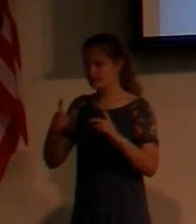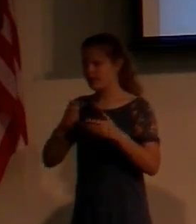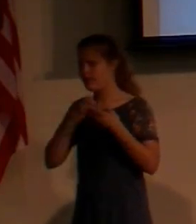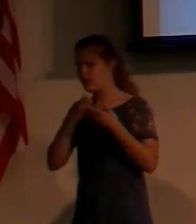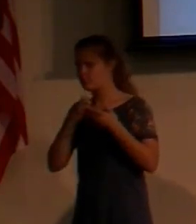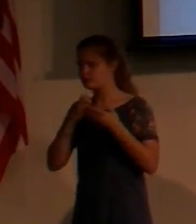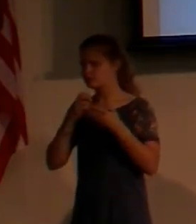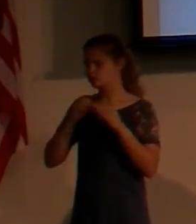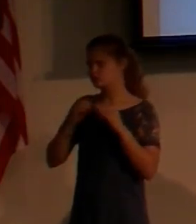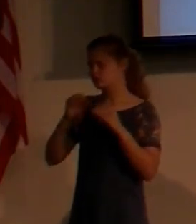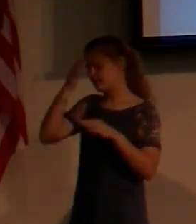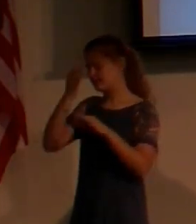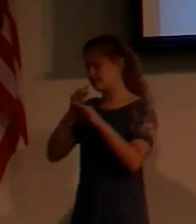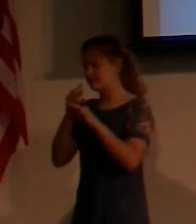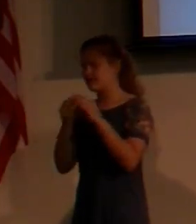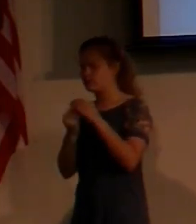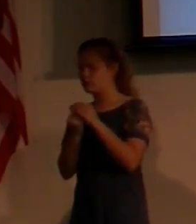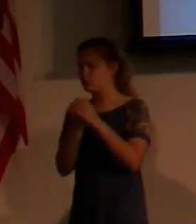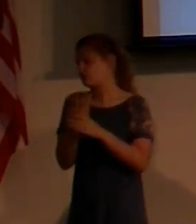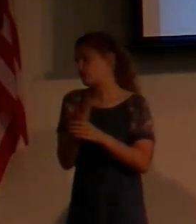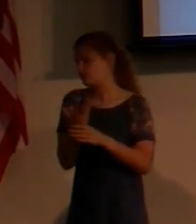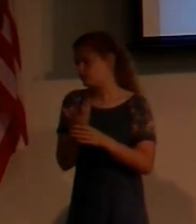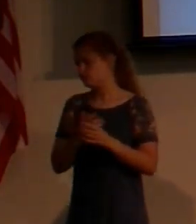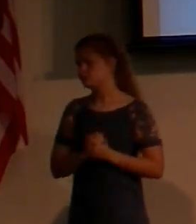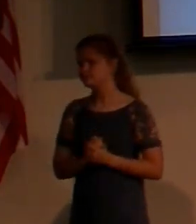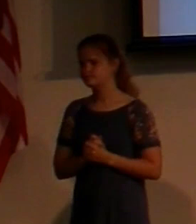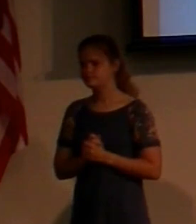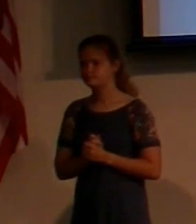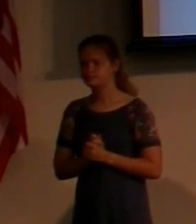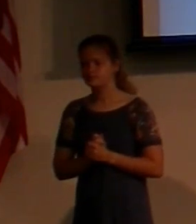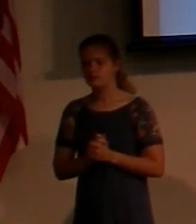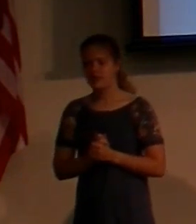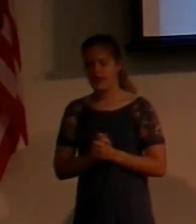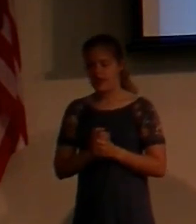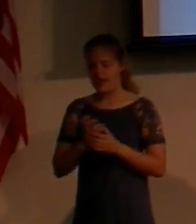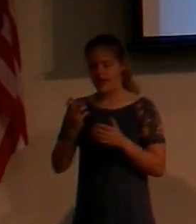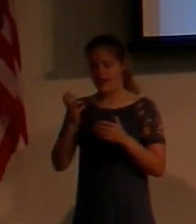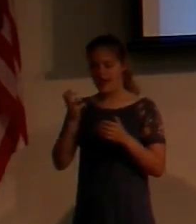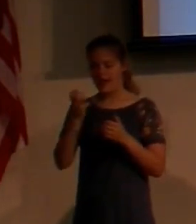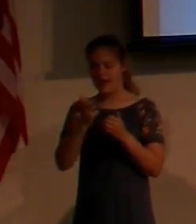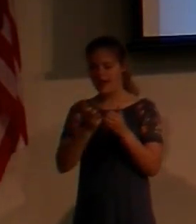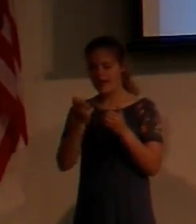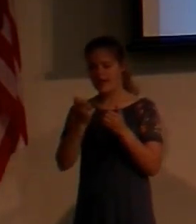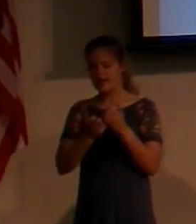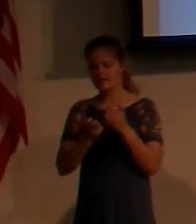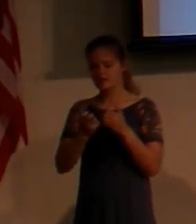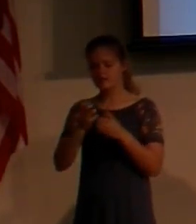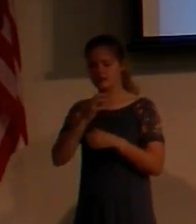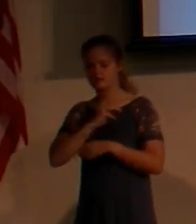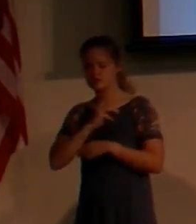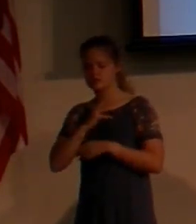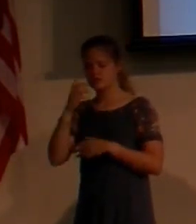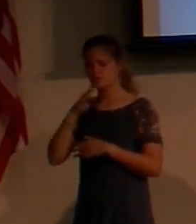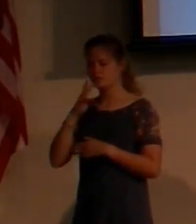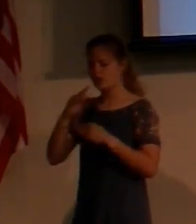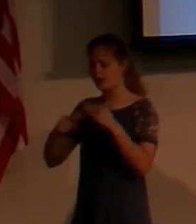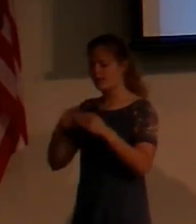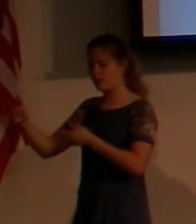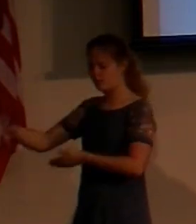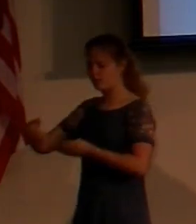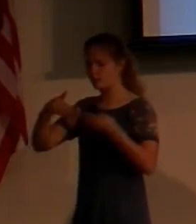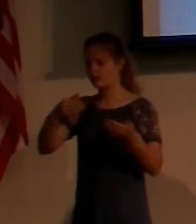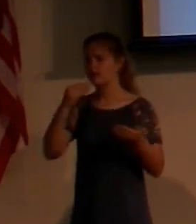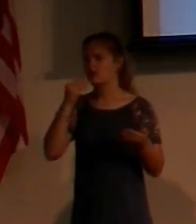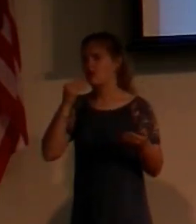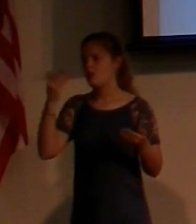grow, and to be different people when we go home. All right. At the end of every trip, we talk about taking this mission home. You have a mission field in your